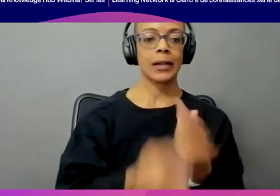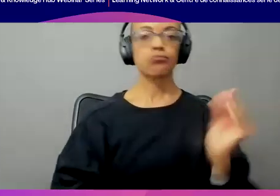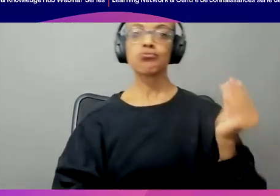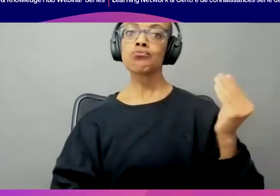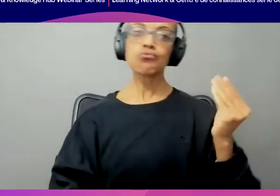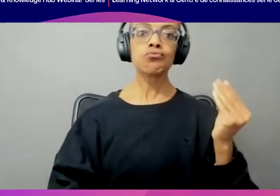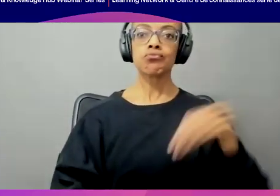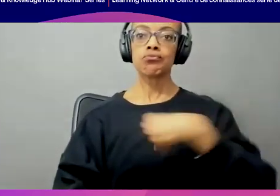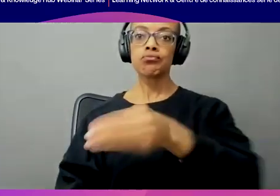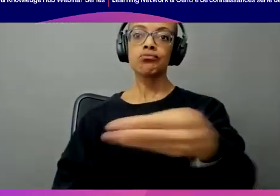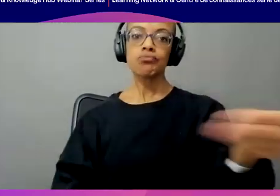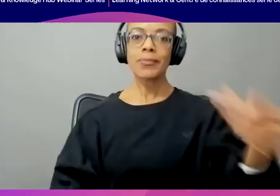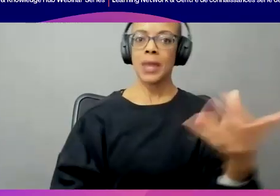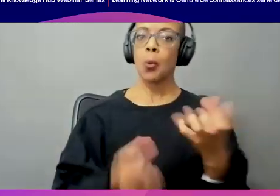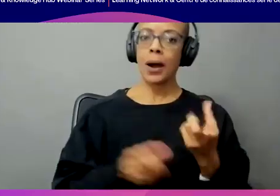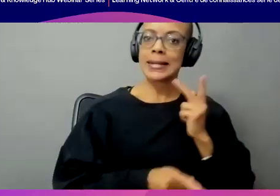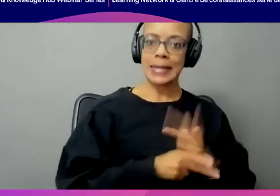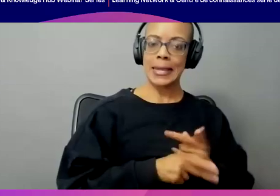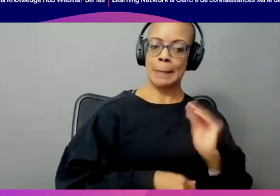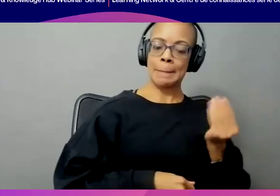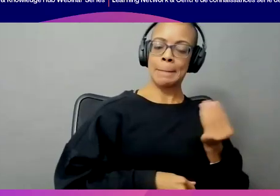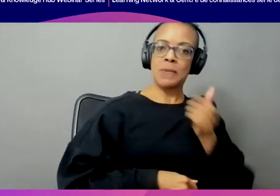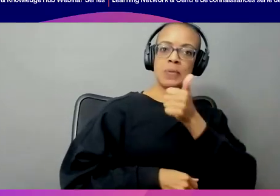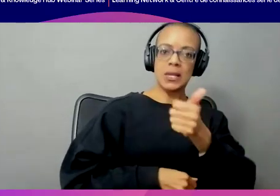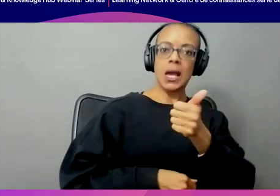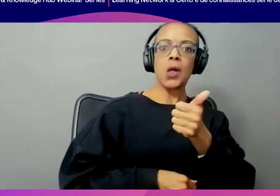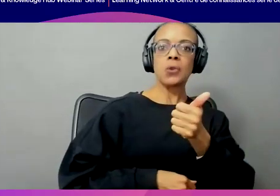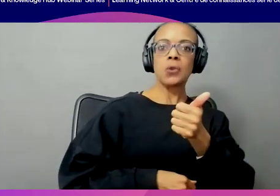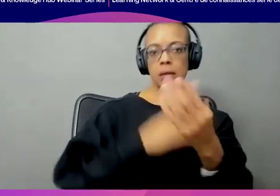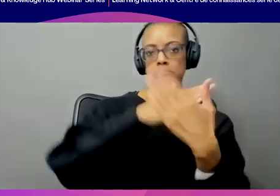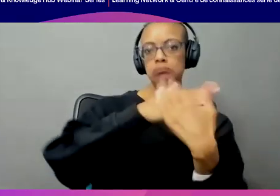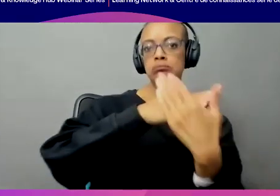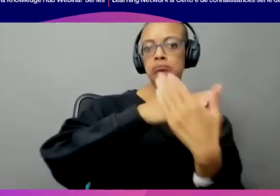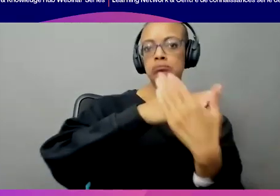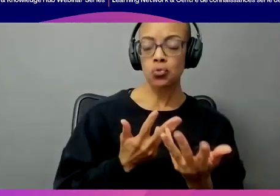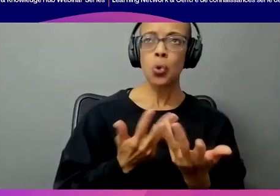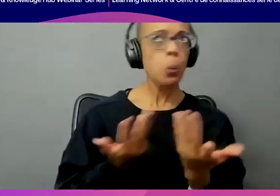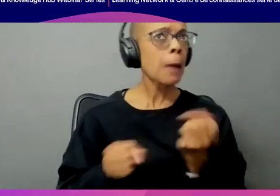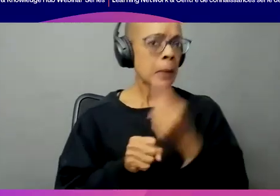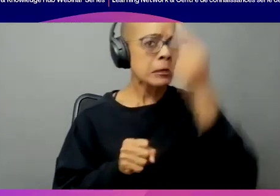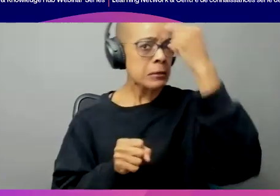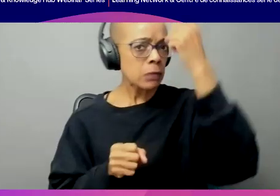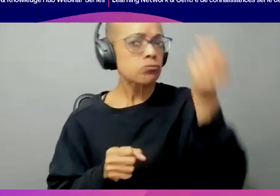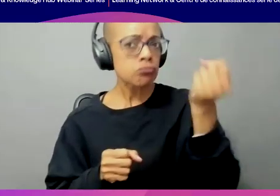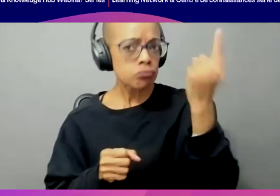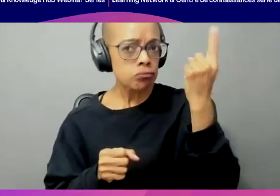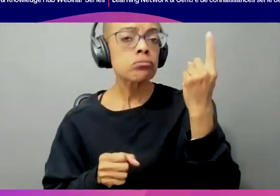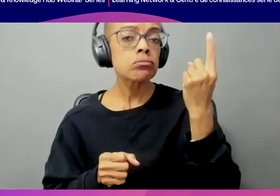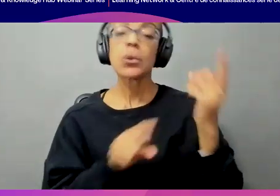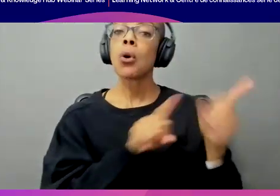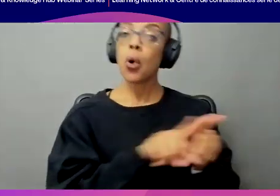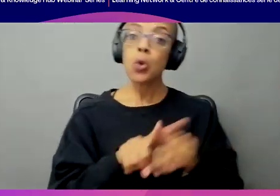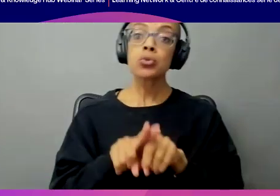whole group is being based on, that they would have liked that for themselves. And I think that makes sense to me. Also